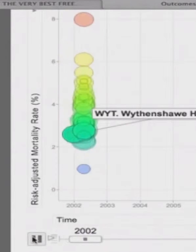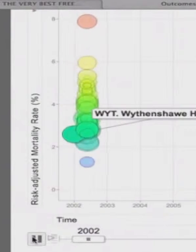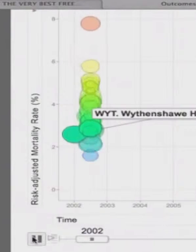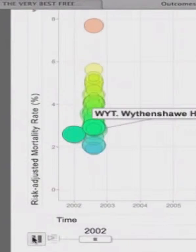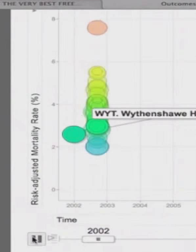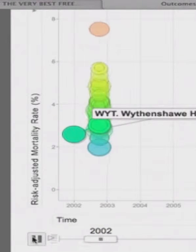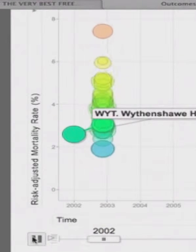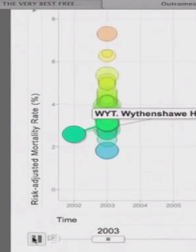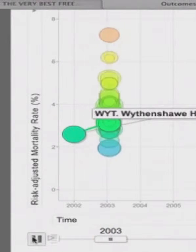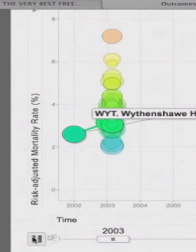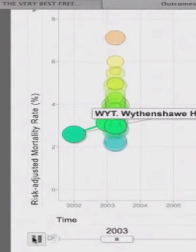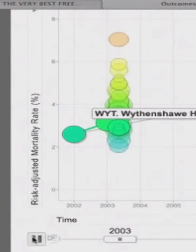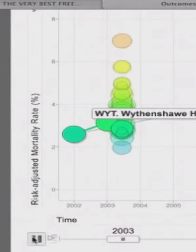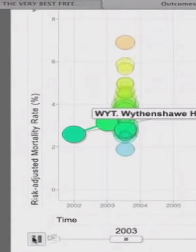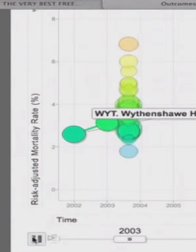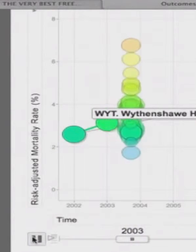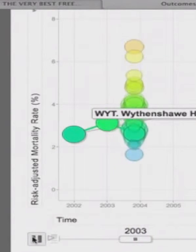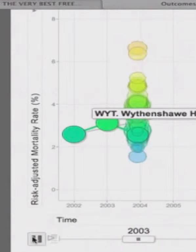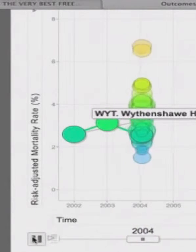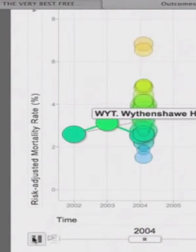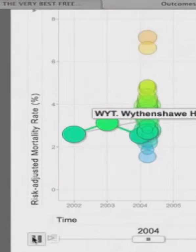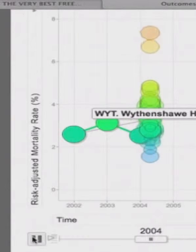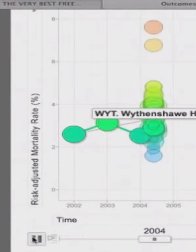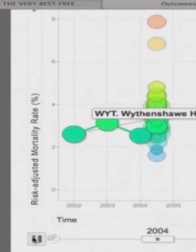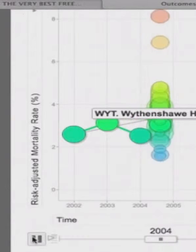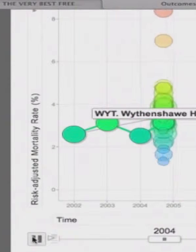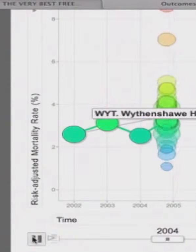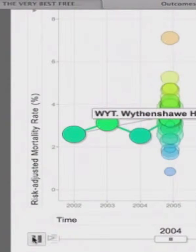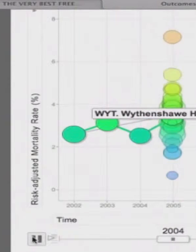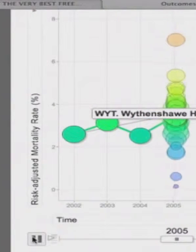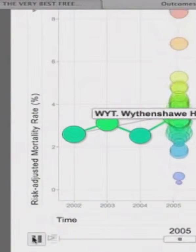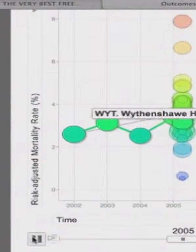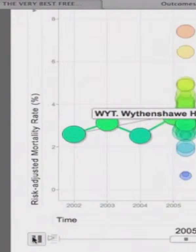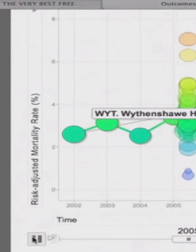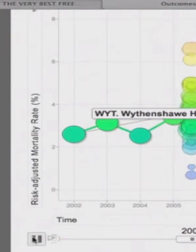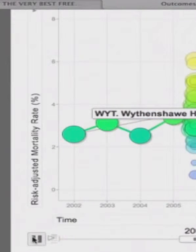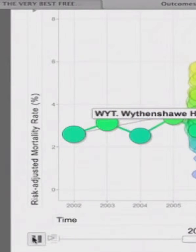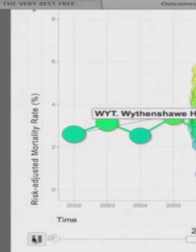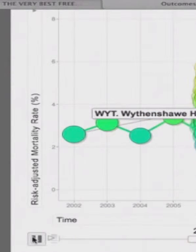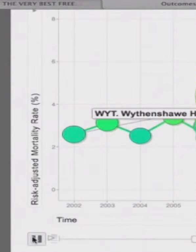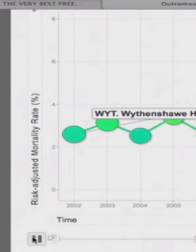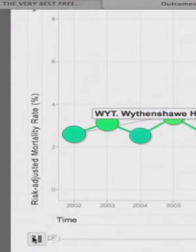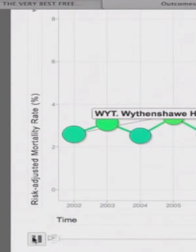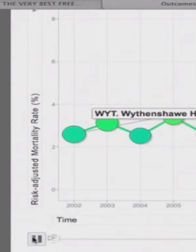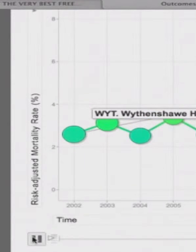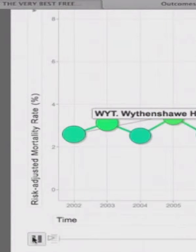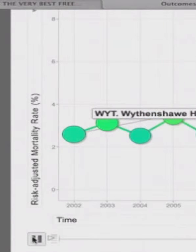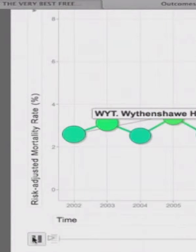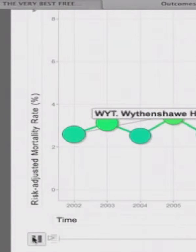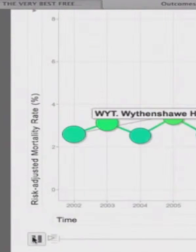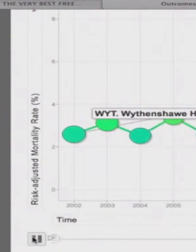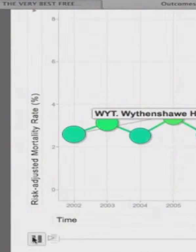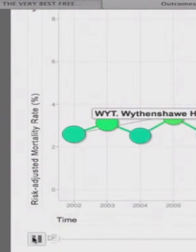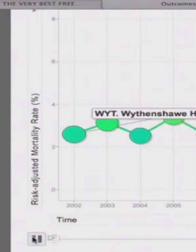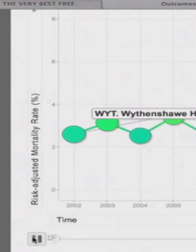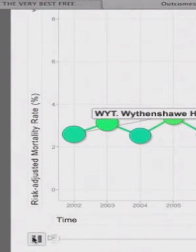people to monitor their practice. So again, if you look at that, that's my hospital, sort of bobbing along the pack. But you see some of these guys screaming off the top. And